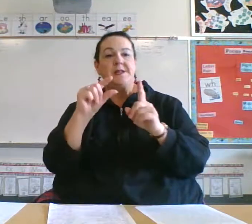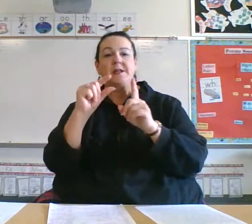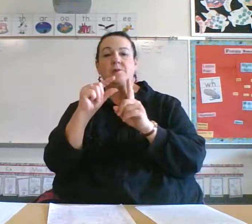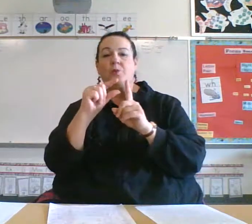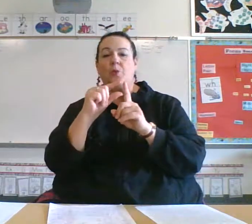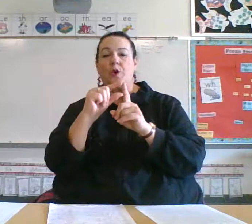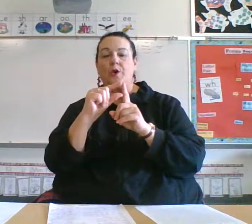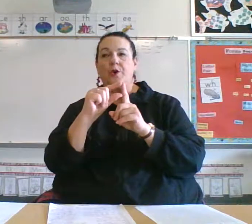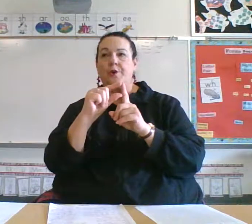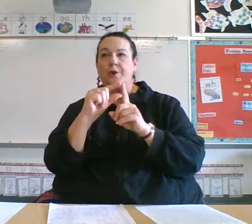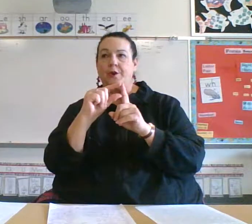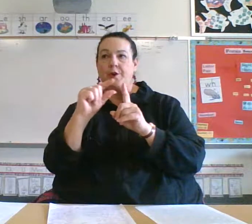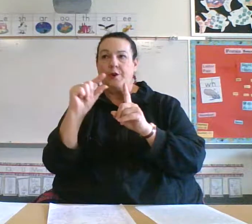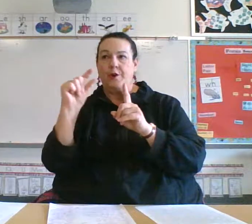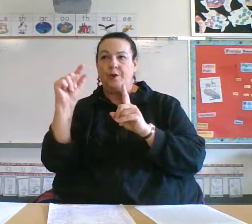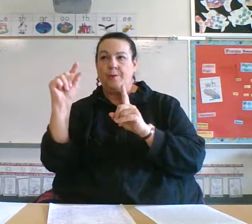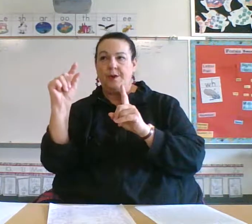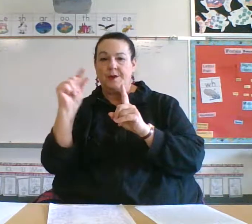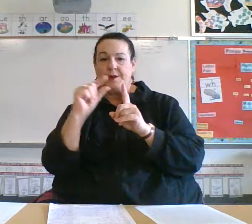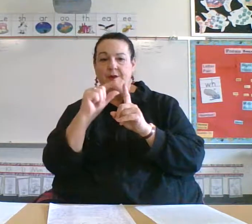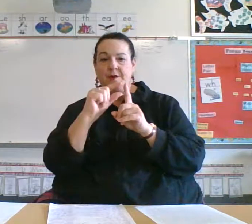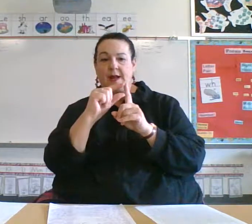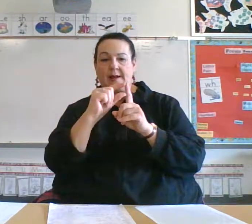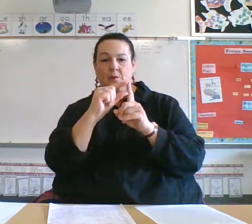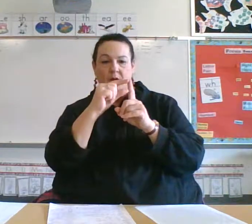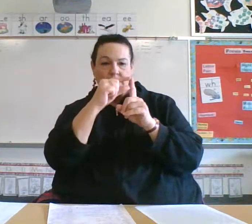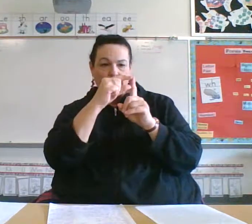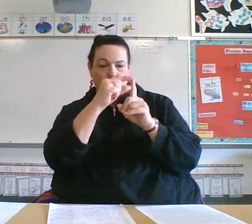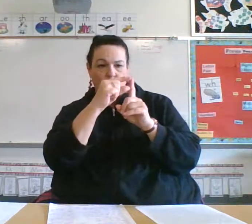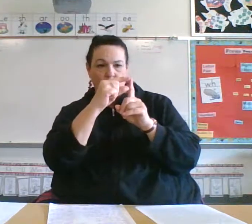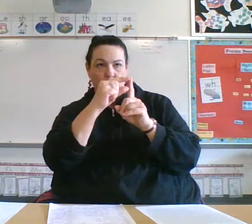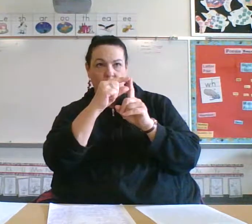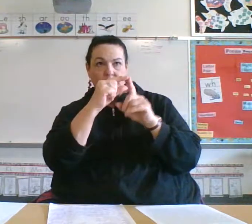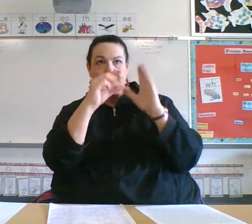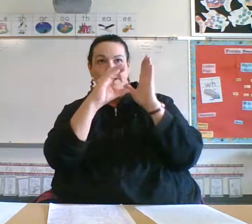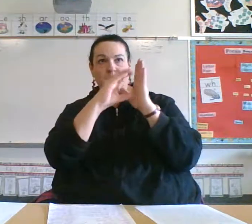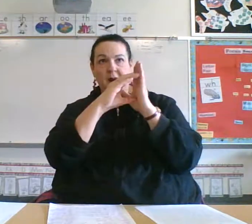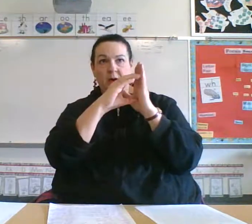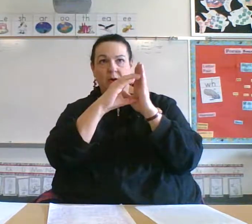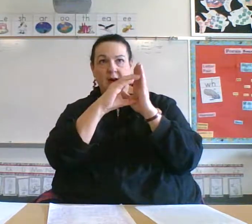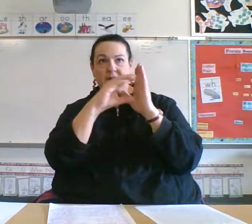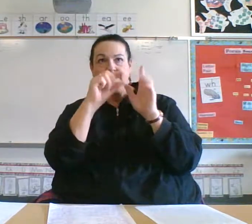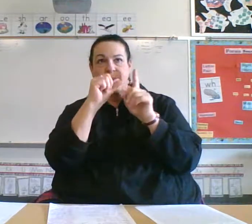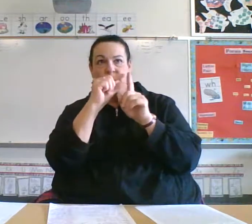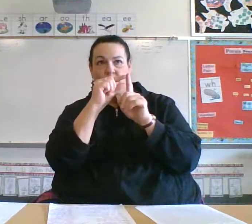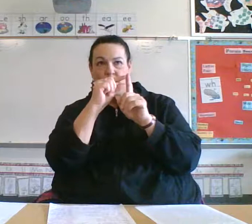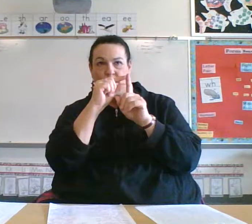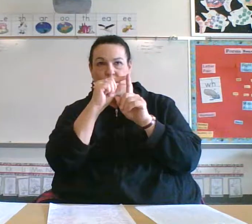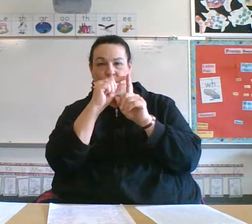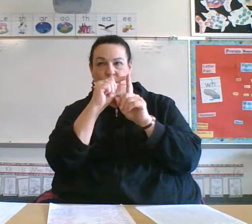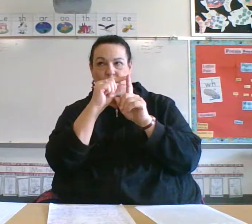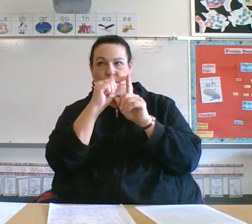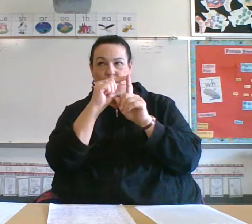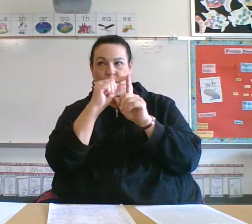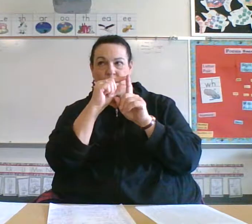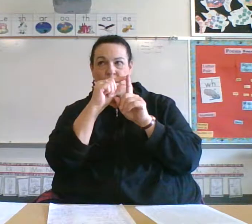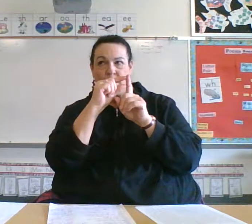is word with like one little word. This is paragraph. This is word.